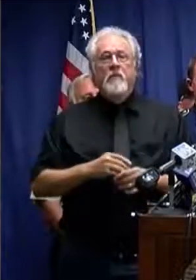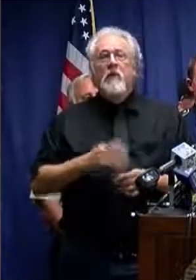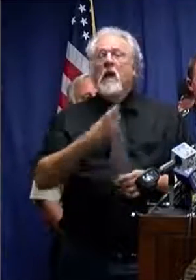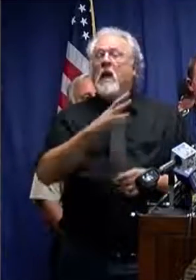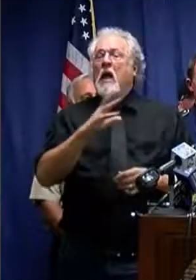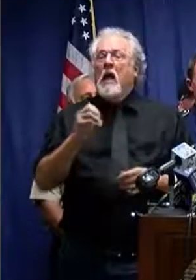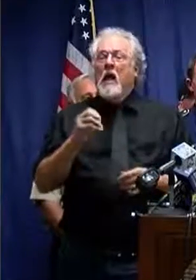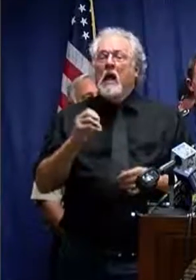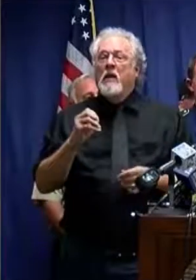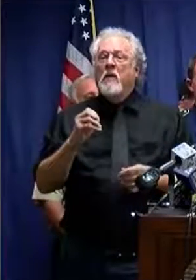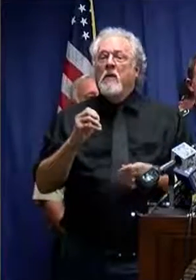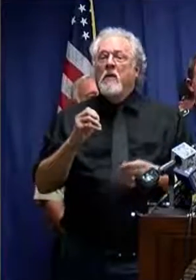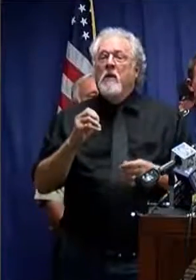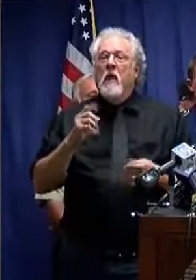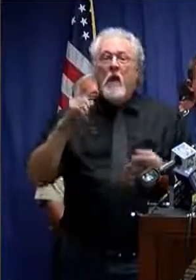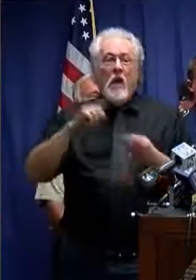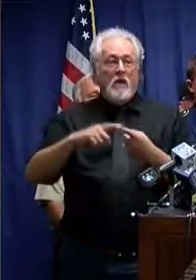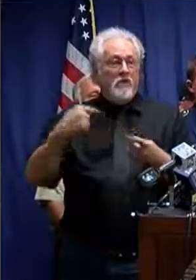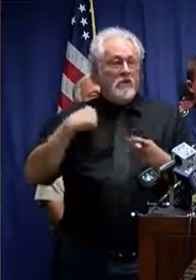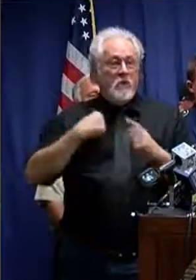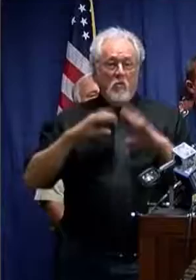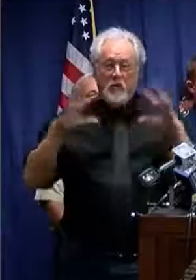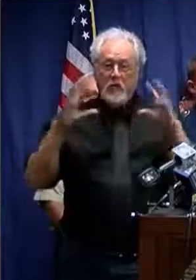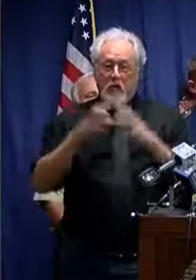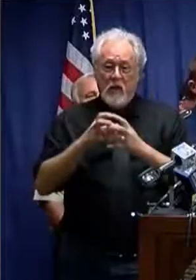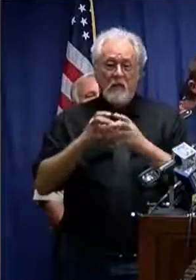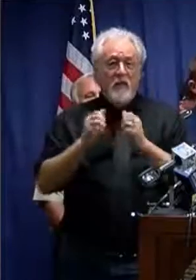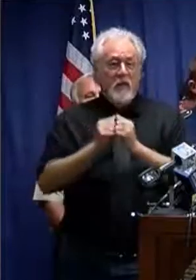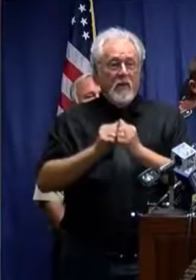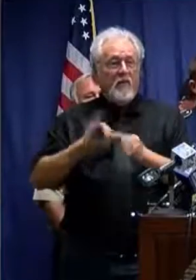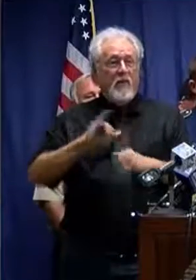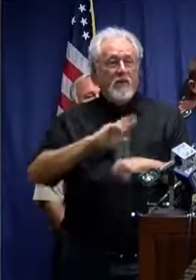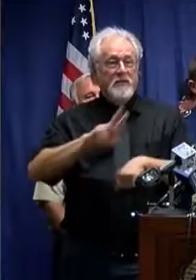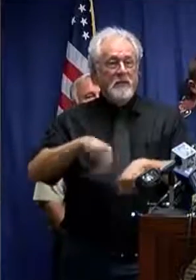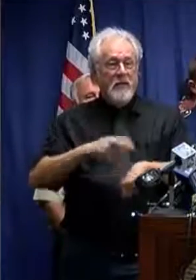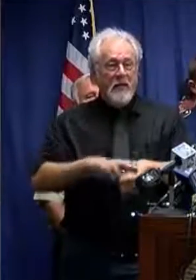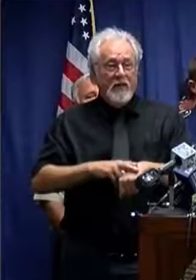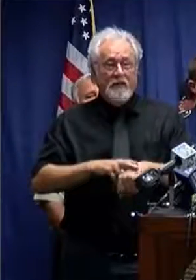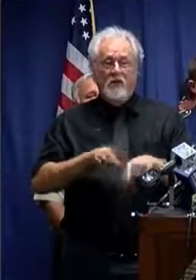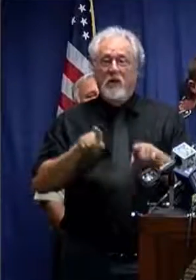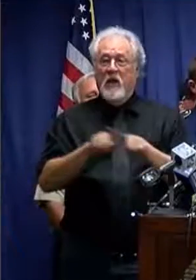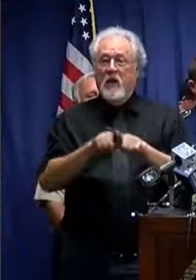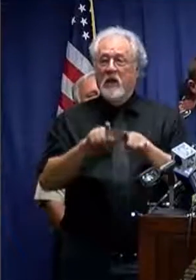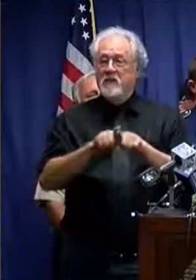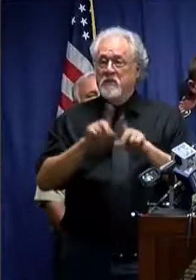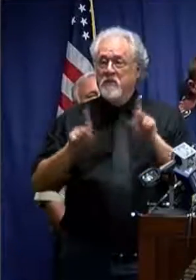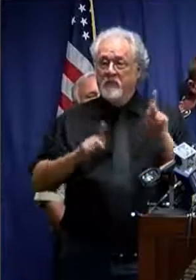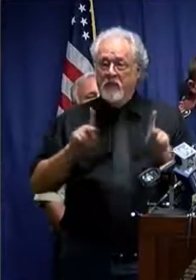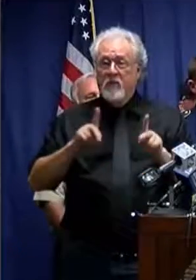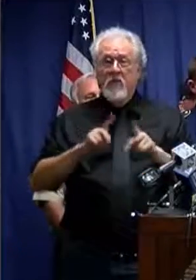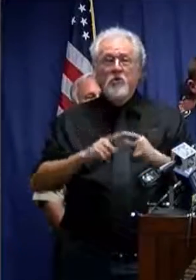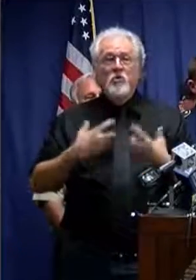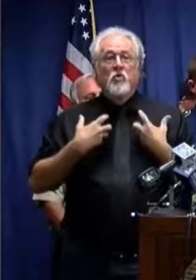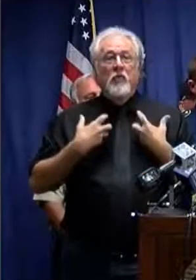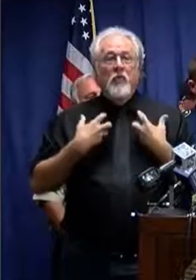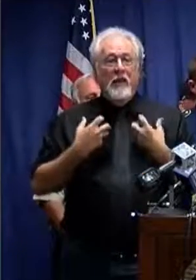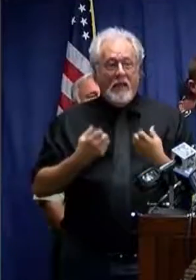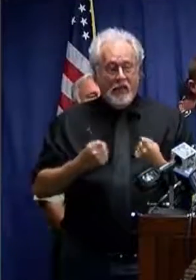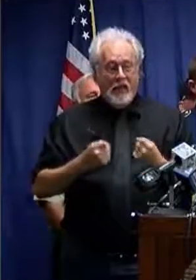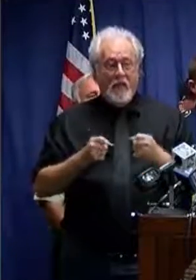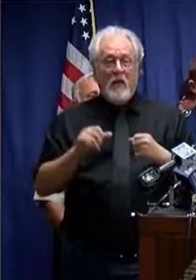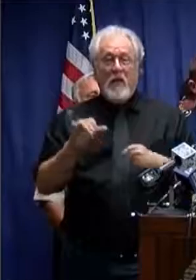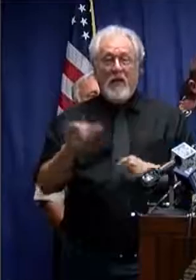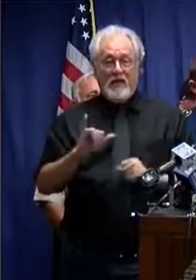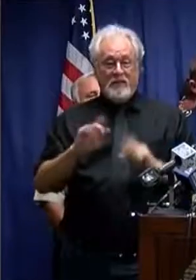And until we come together as a nation, as a people, to heal as a